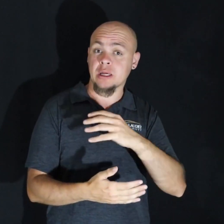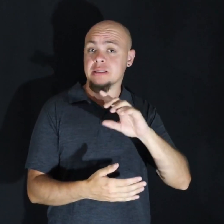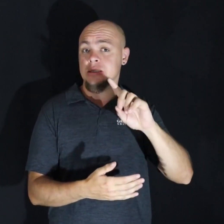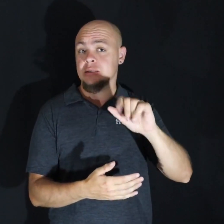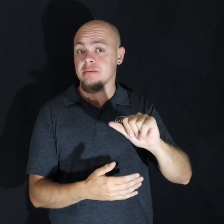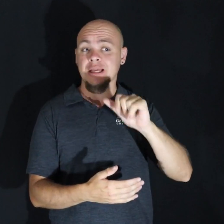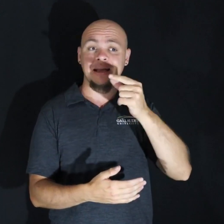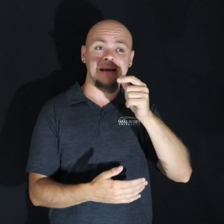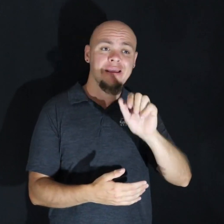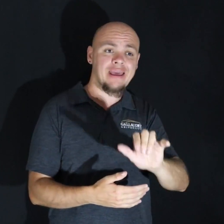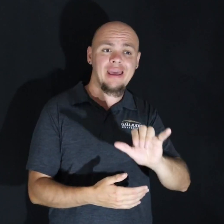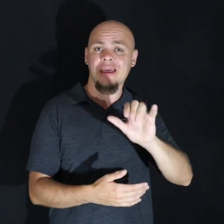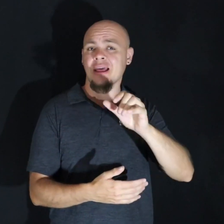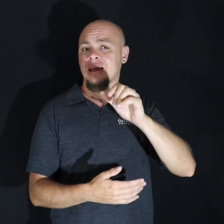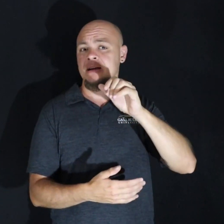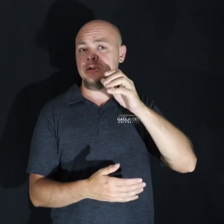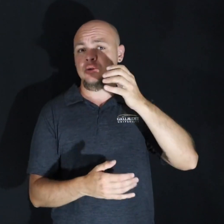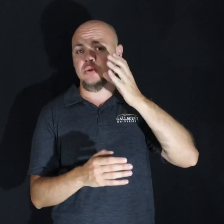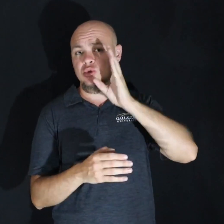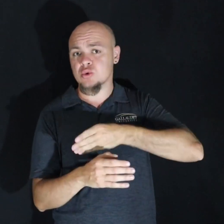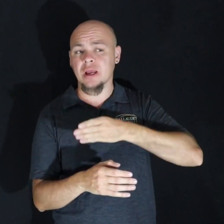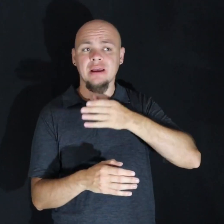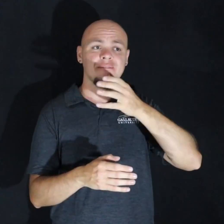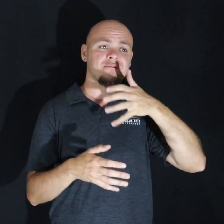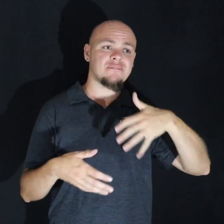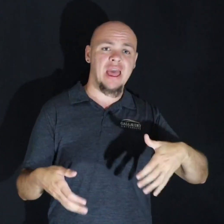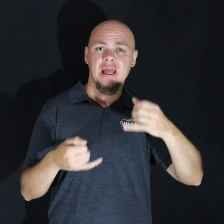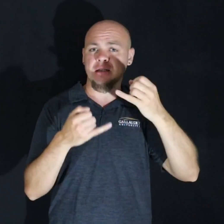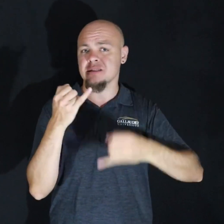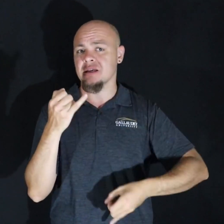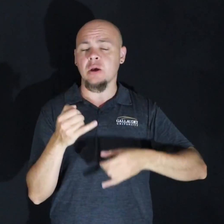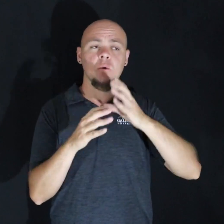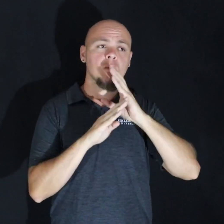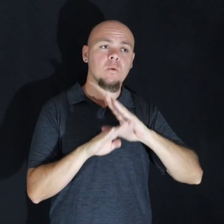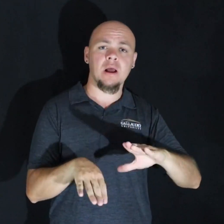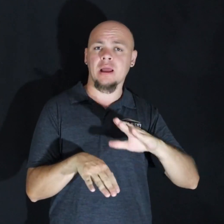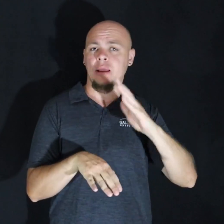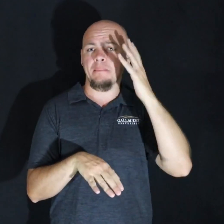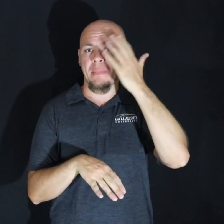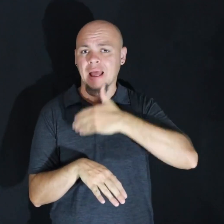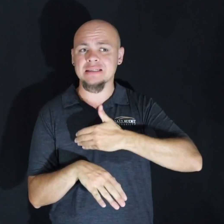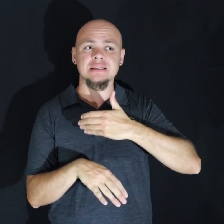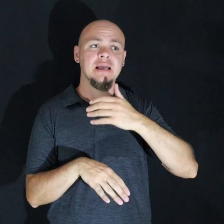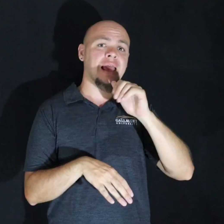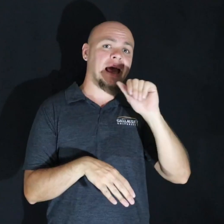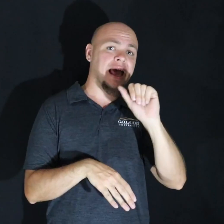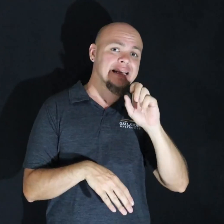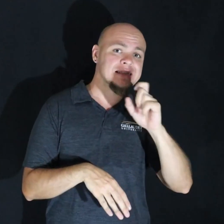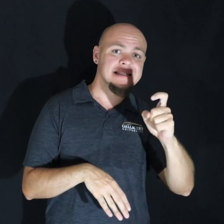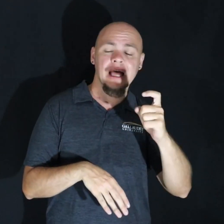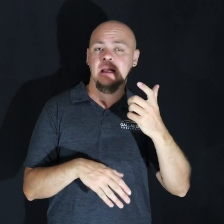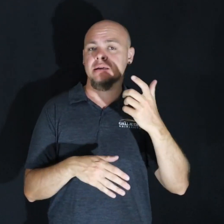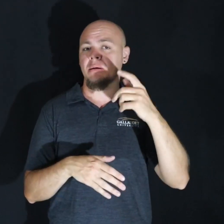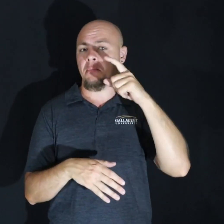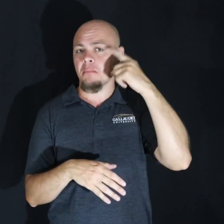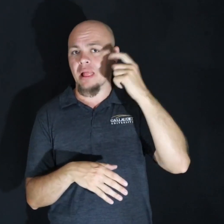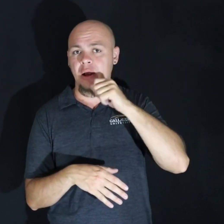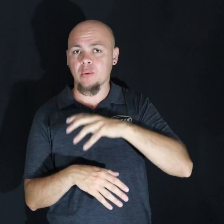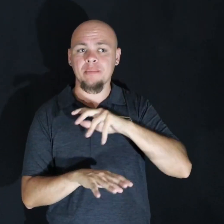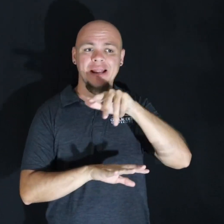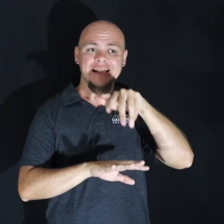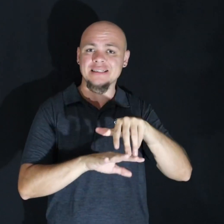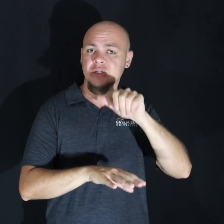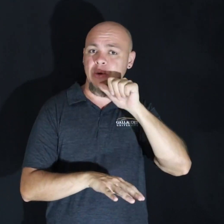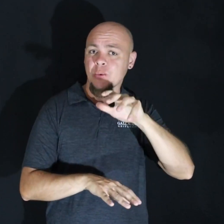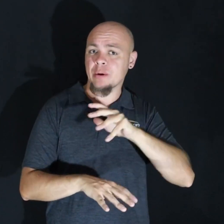women, gay women, straight women, fat women, skinny women, loud women, quiet women, masculine women, sexual women, asexual women, Black women, indigenous women.